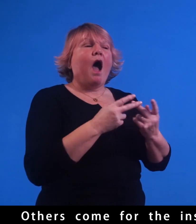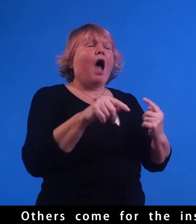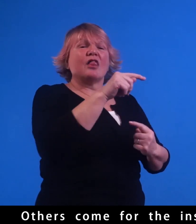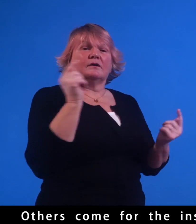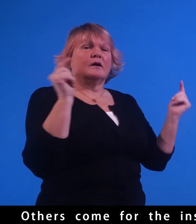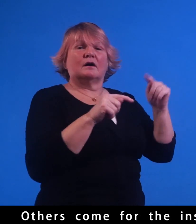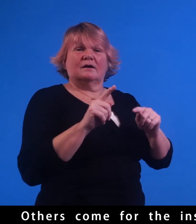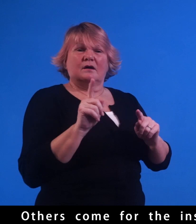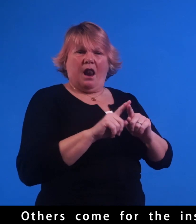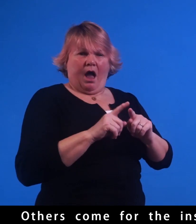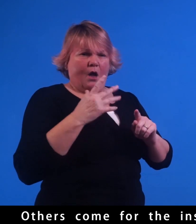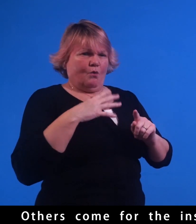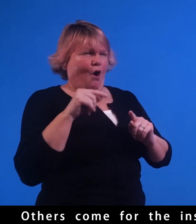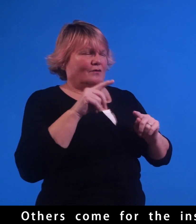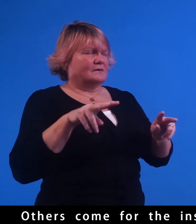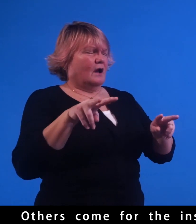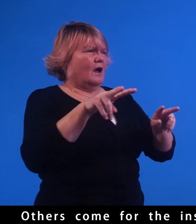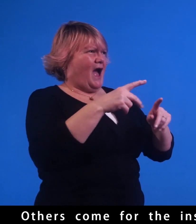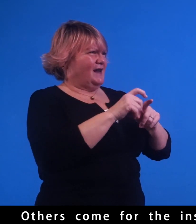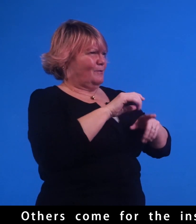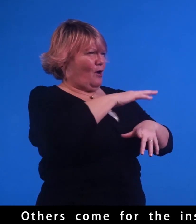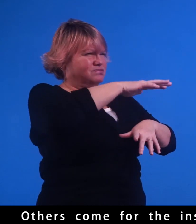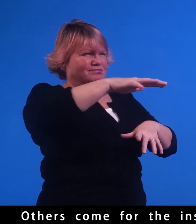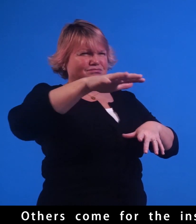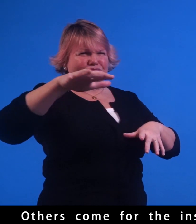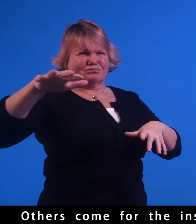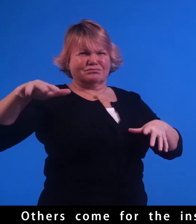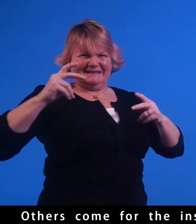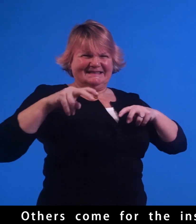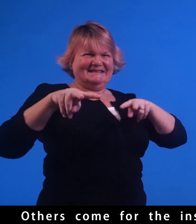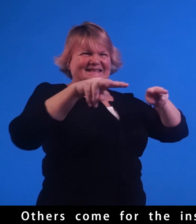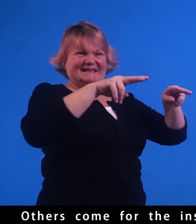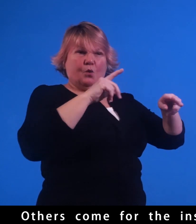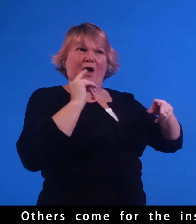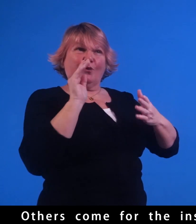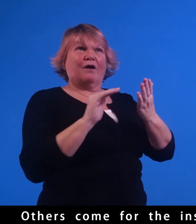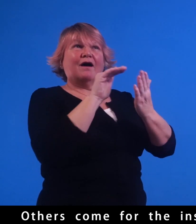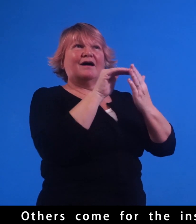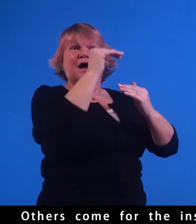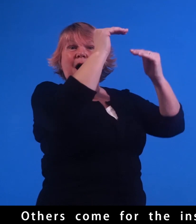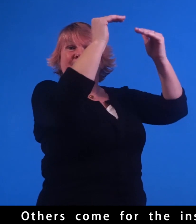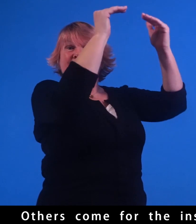Others come for the inspiring panorama of Edinburgh's skyline, which the upper levels of the monument